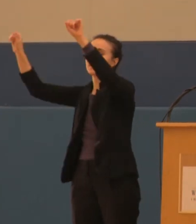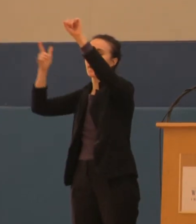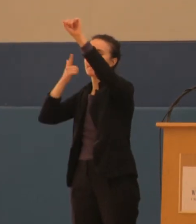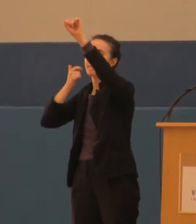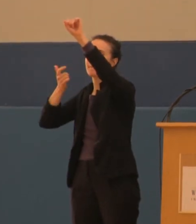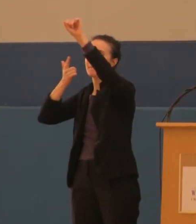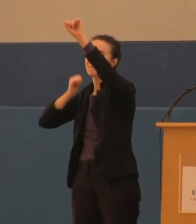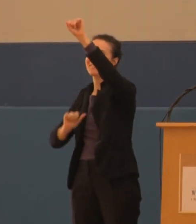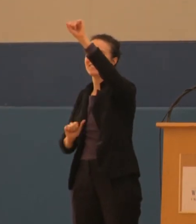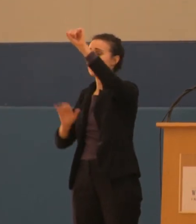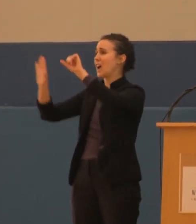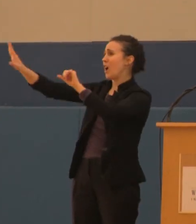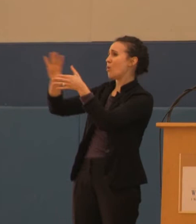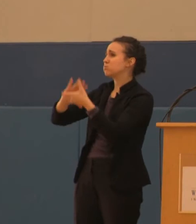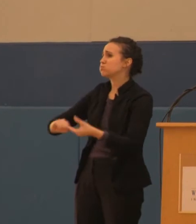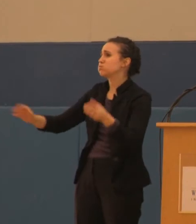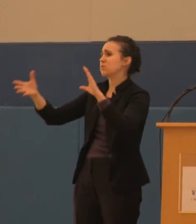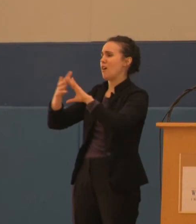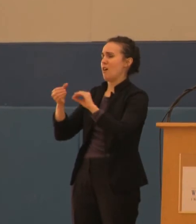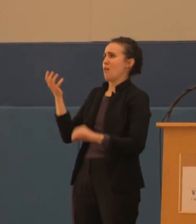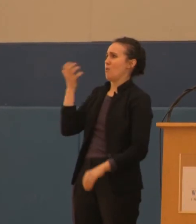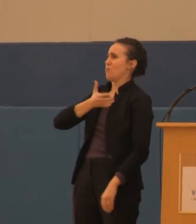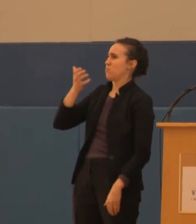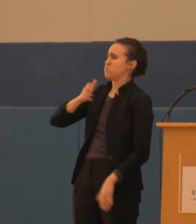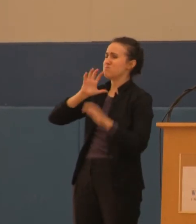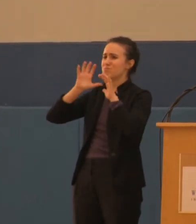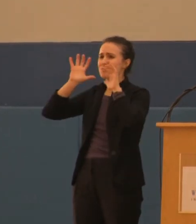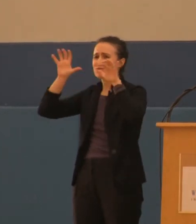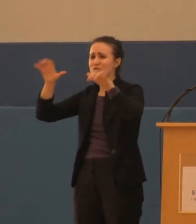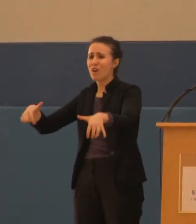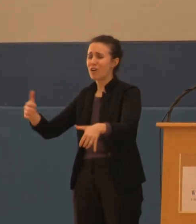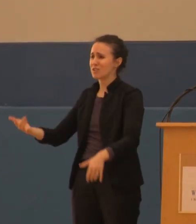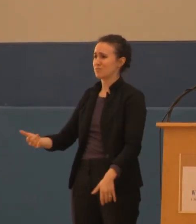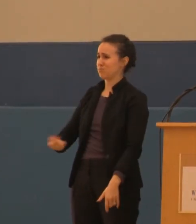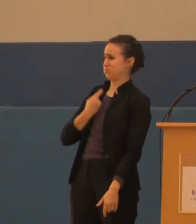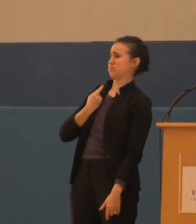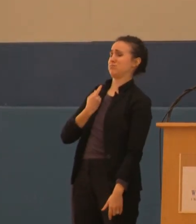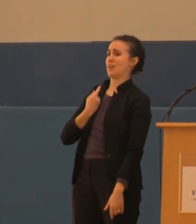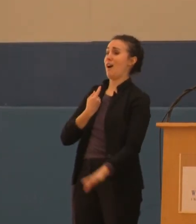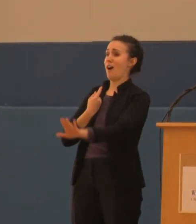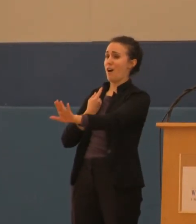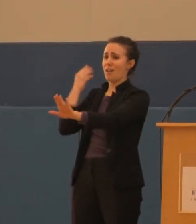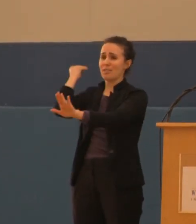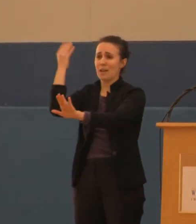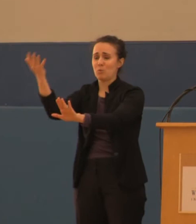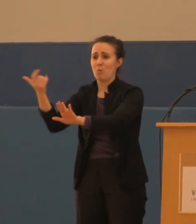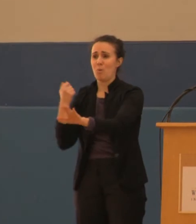And while these words are shocking and hurtful, I will tell you